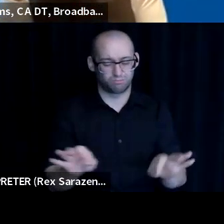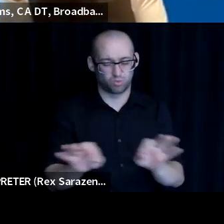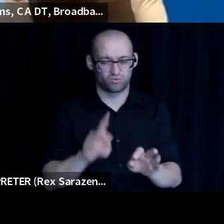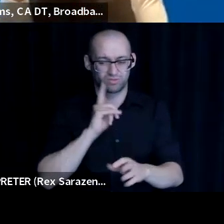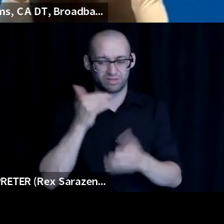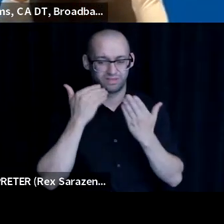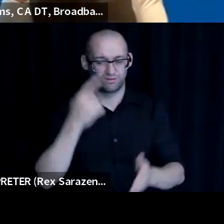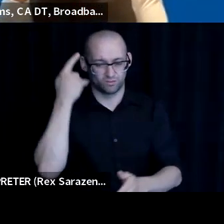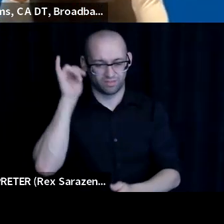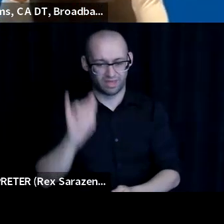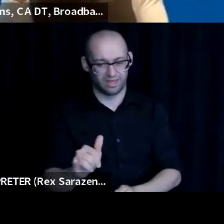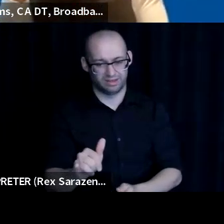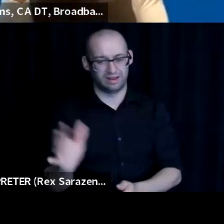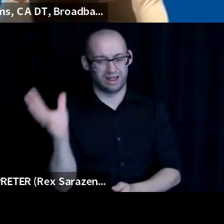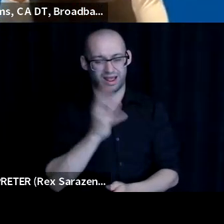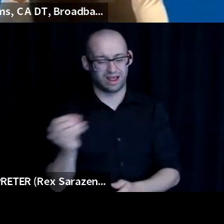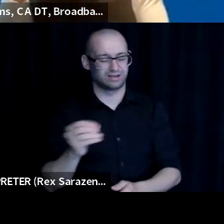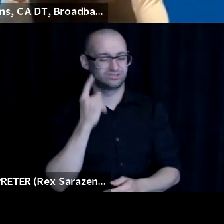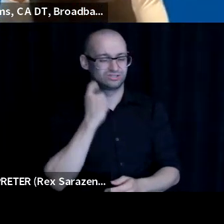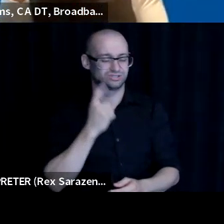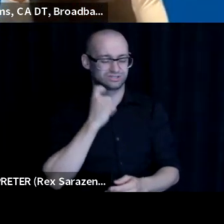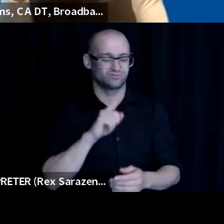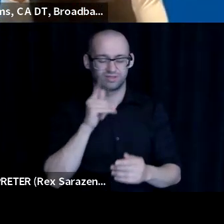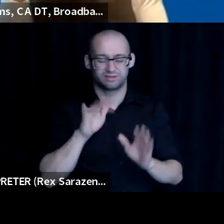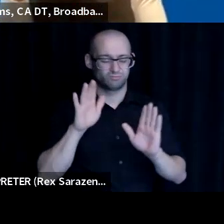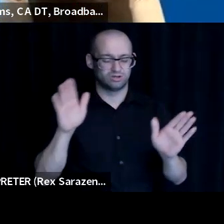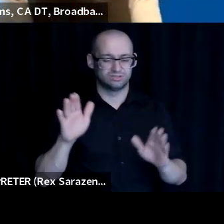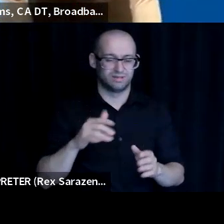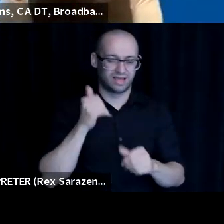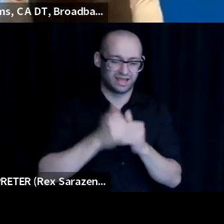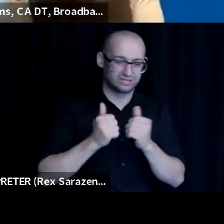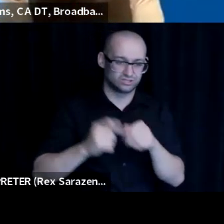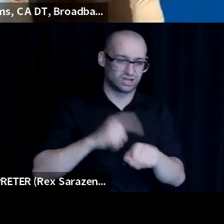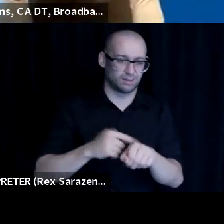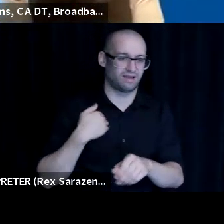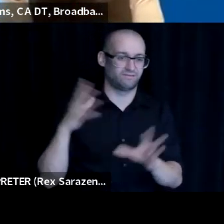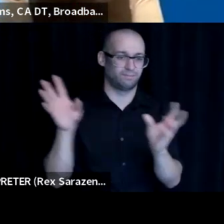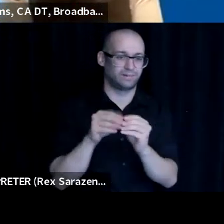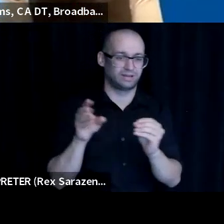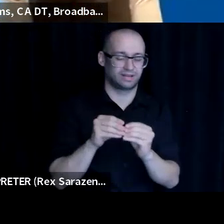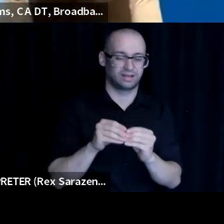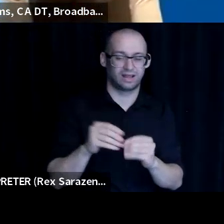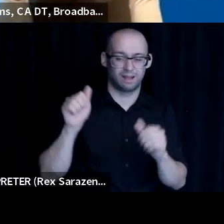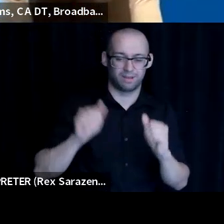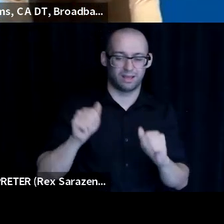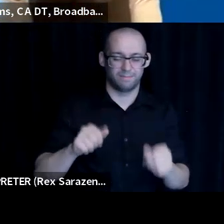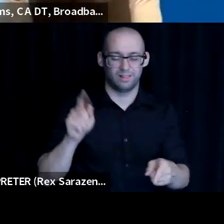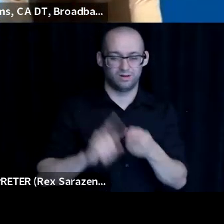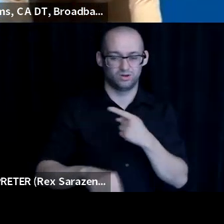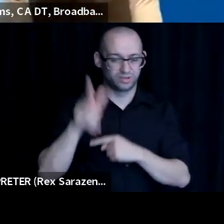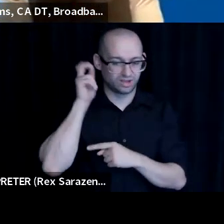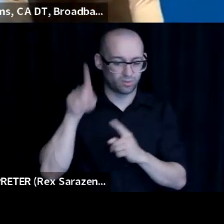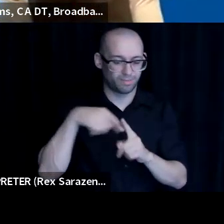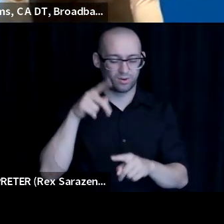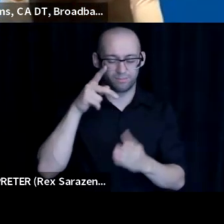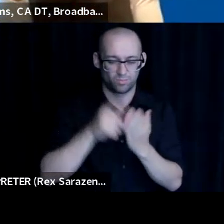that. And also it's really neat every single time we have one of these meetings, being able to hear about